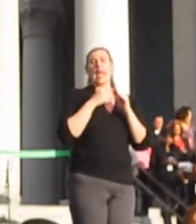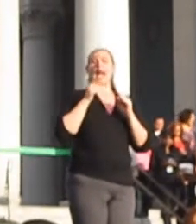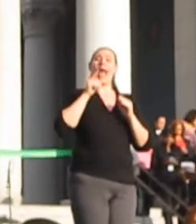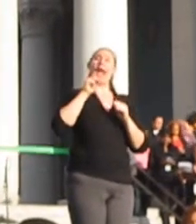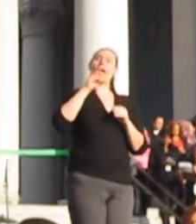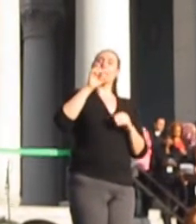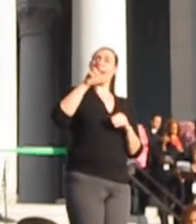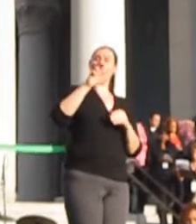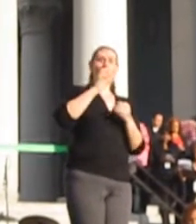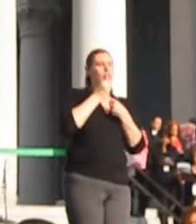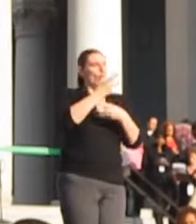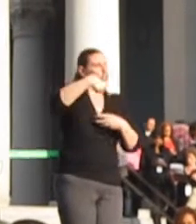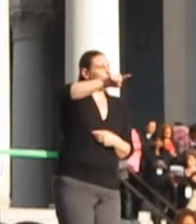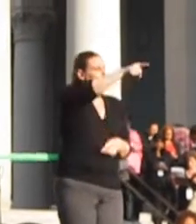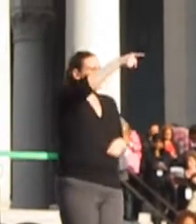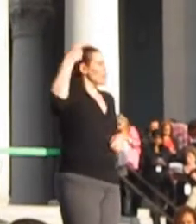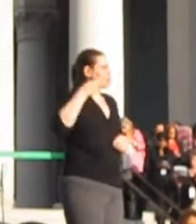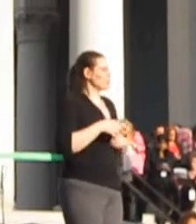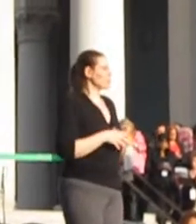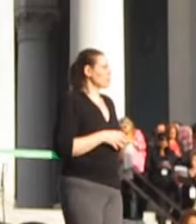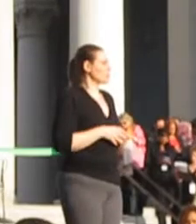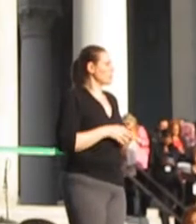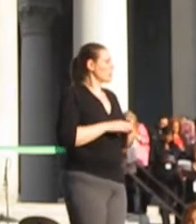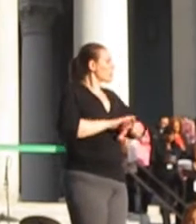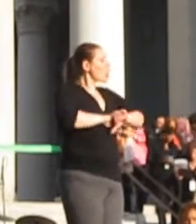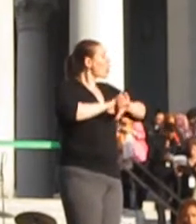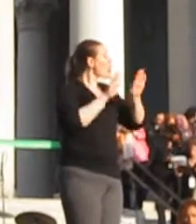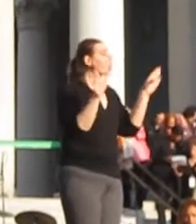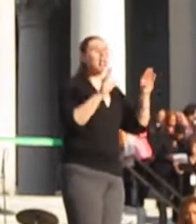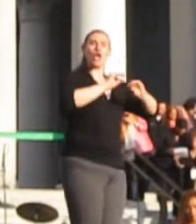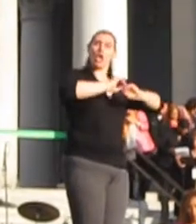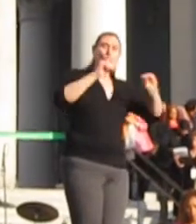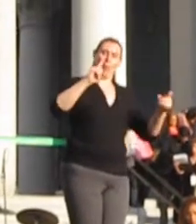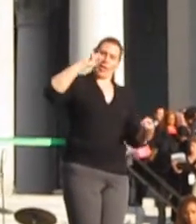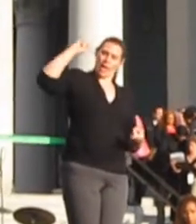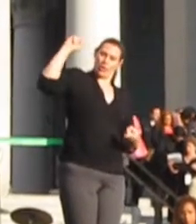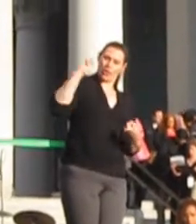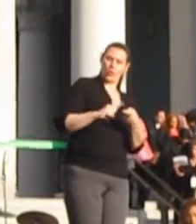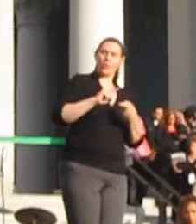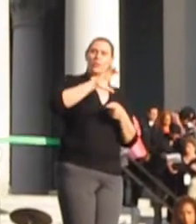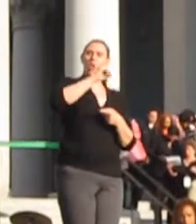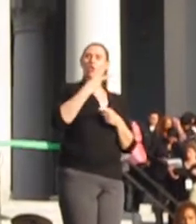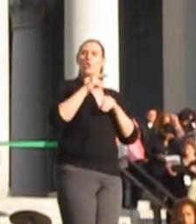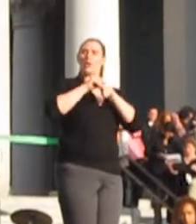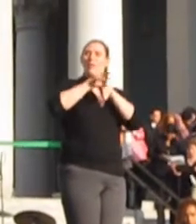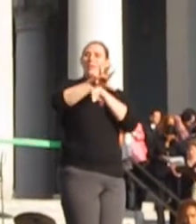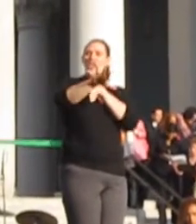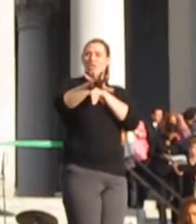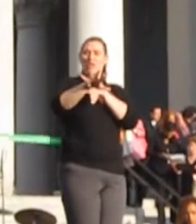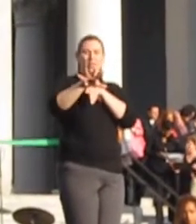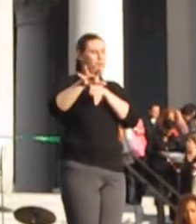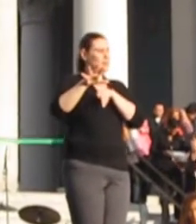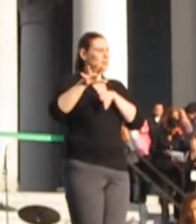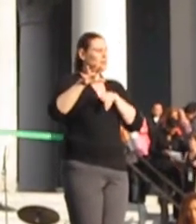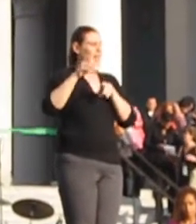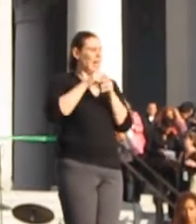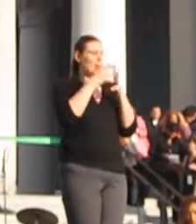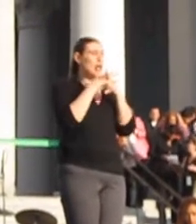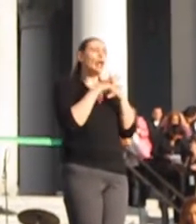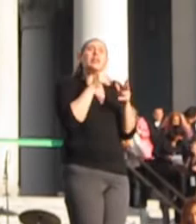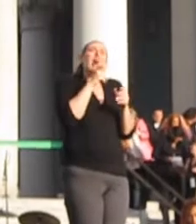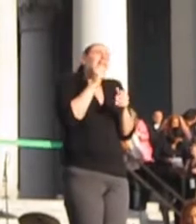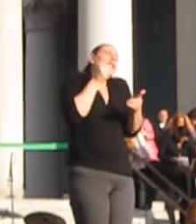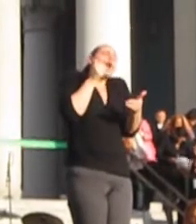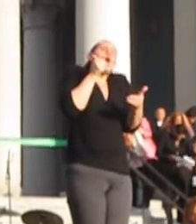first. Nobody has reduced their carbon emissions at a port in America remotely